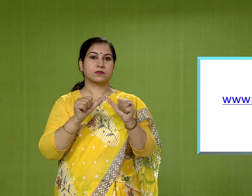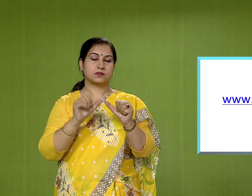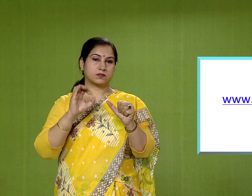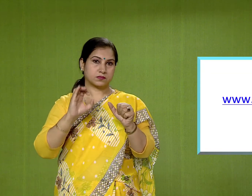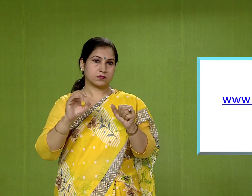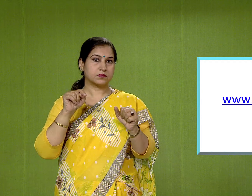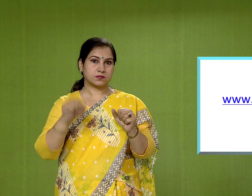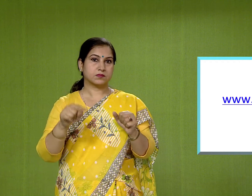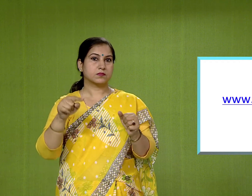www.nios.ac.in.